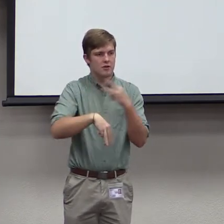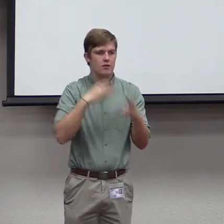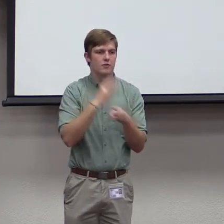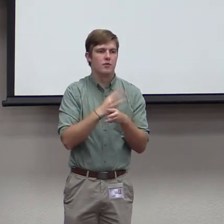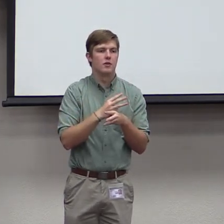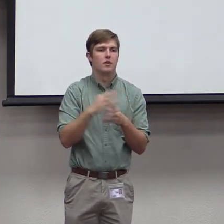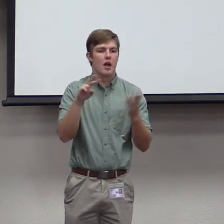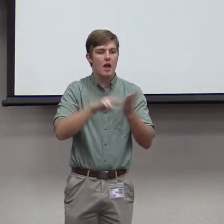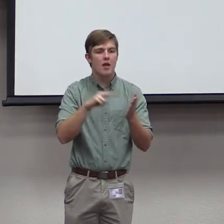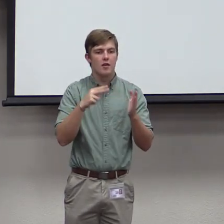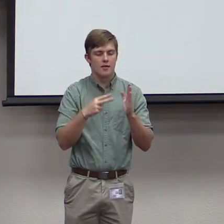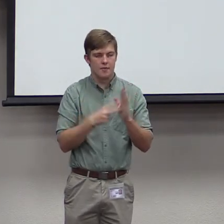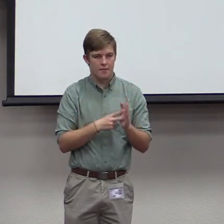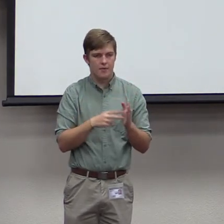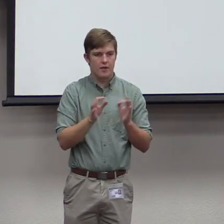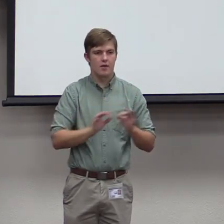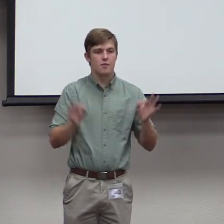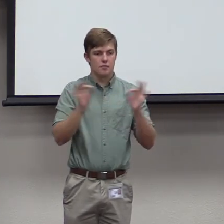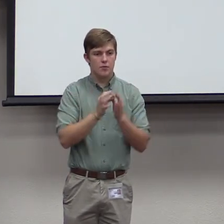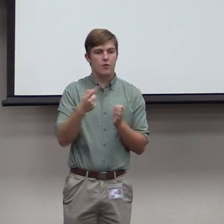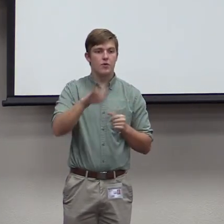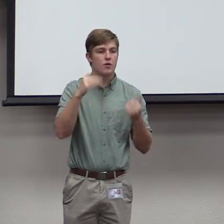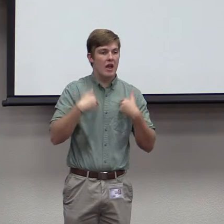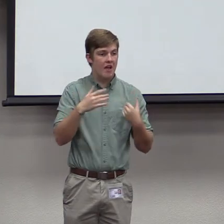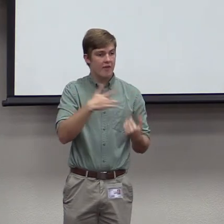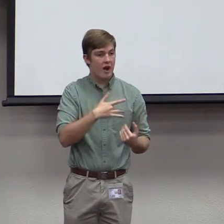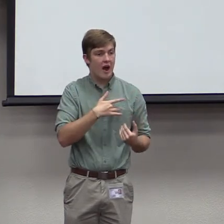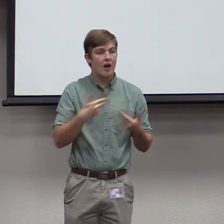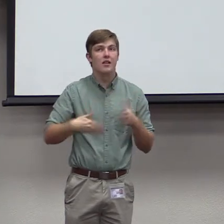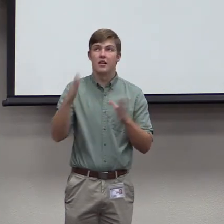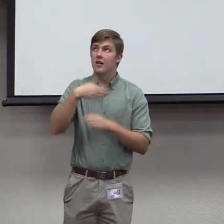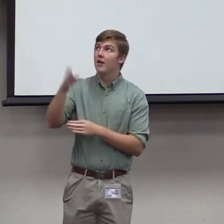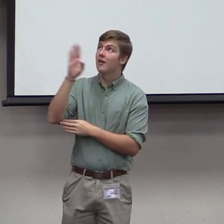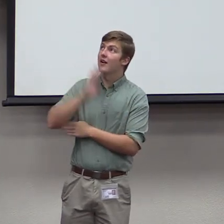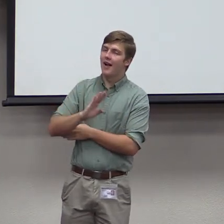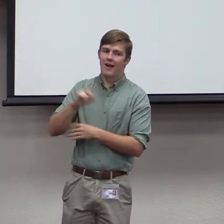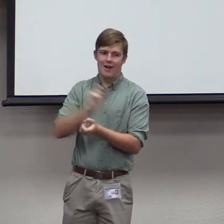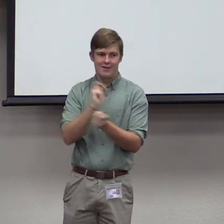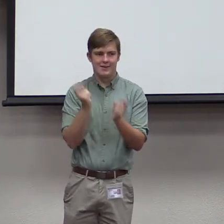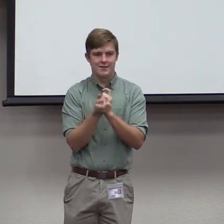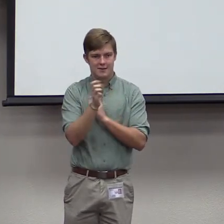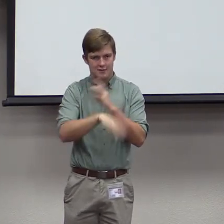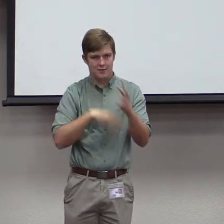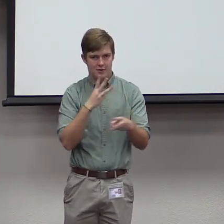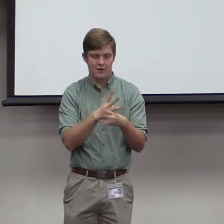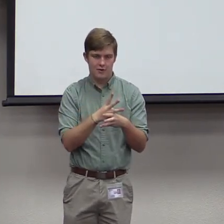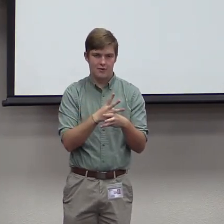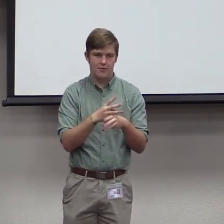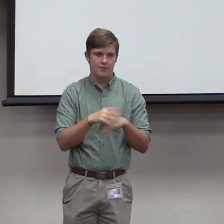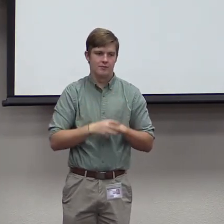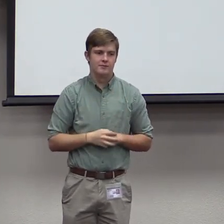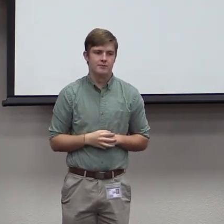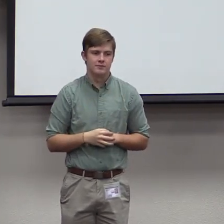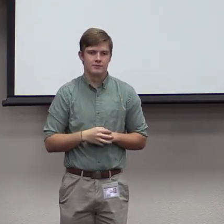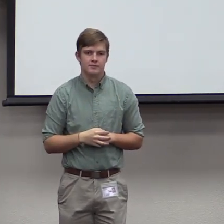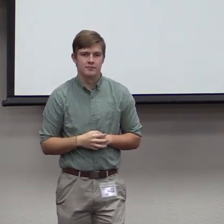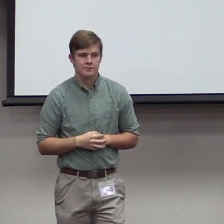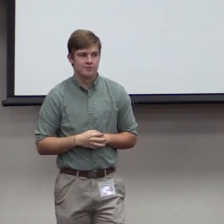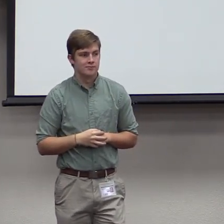is that you have a heart that will allow God to change the world.